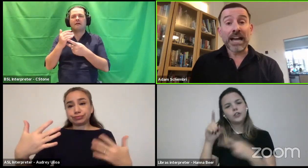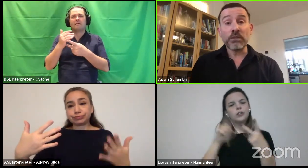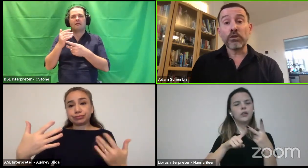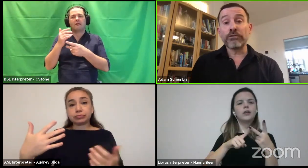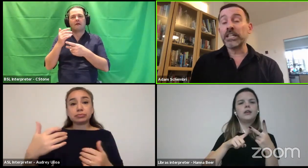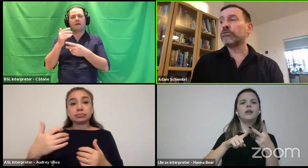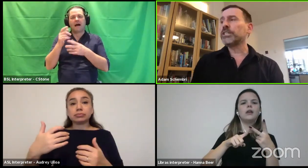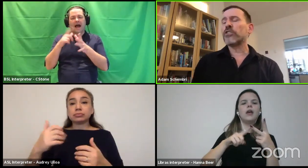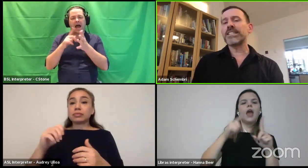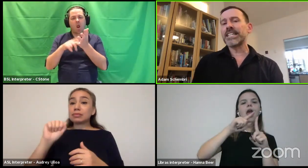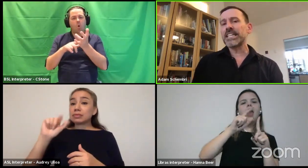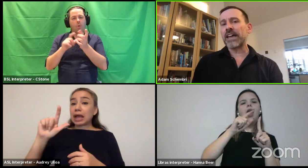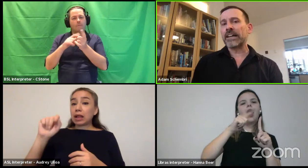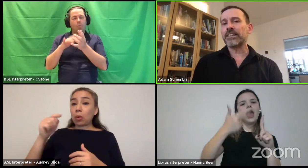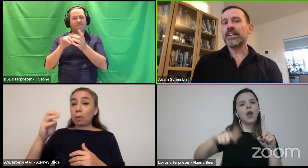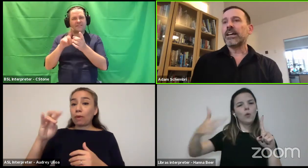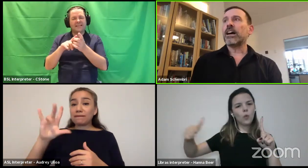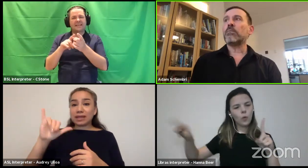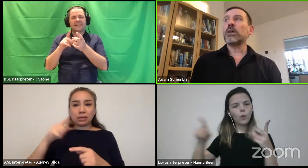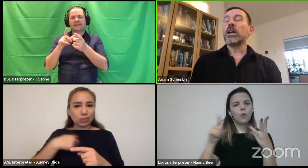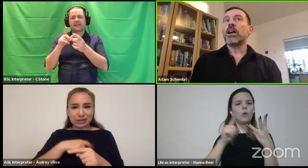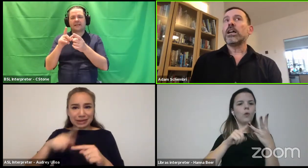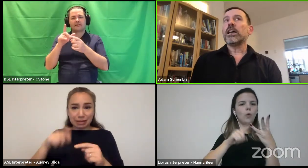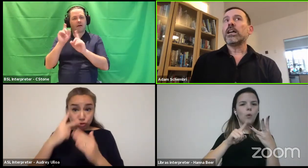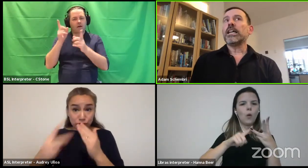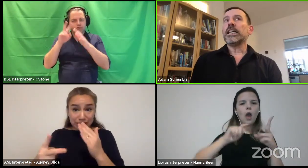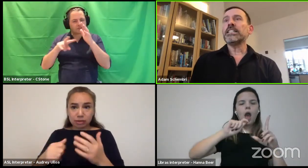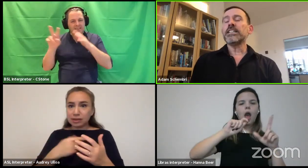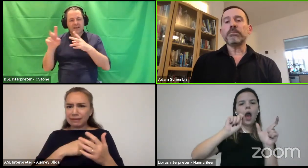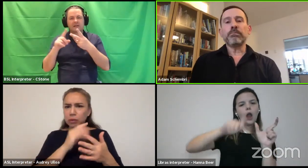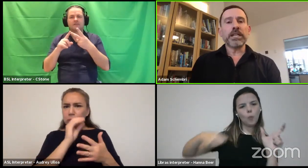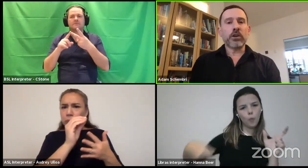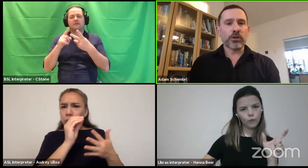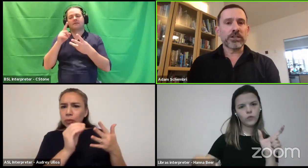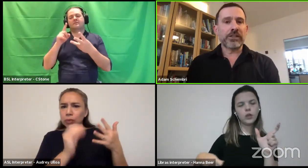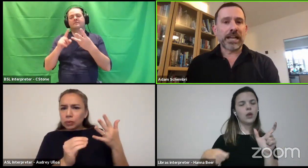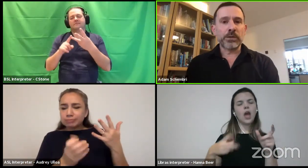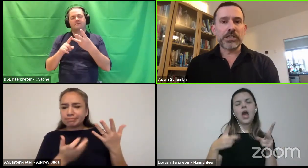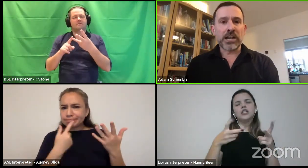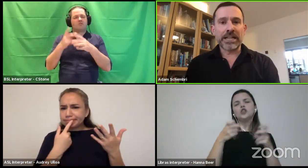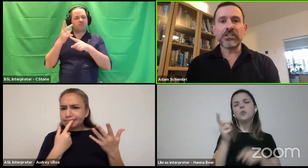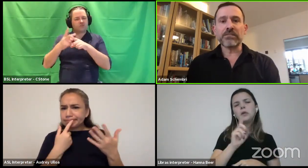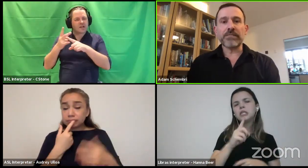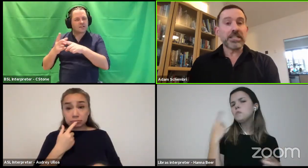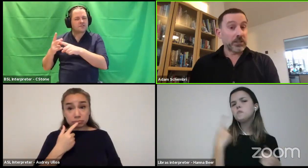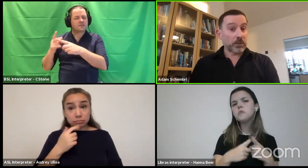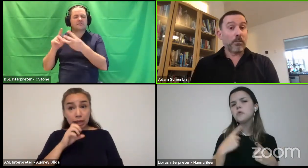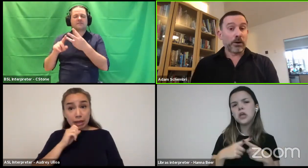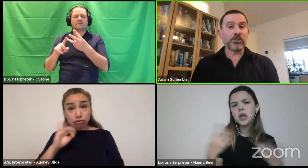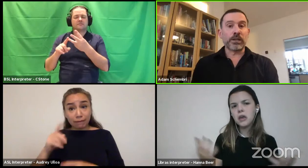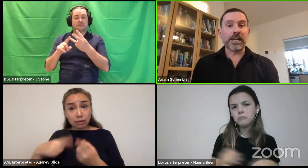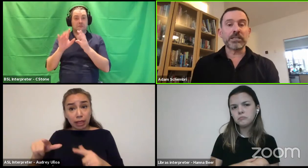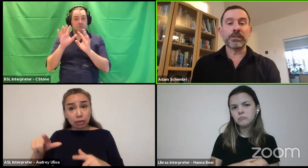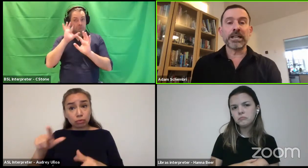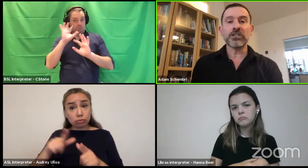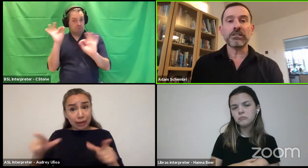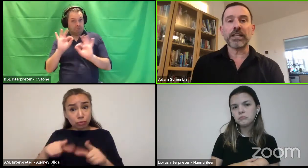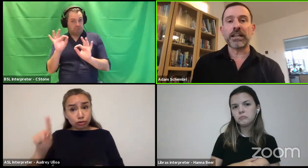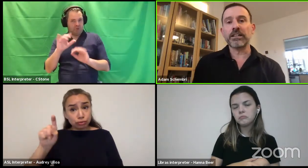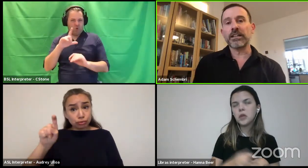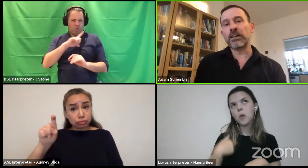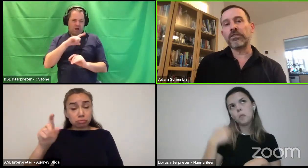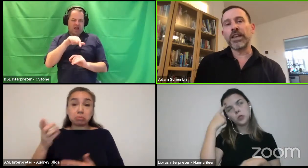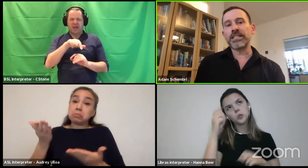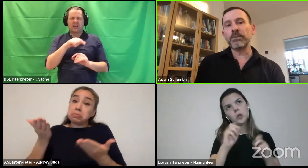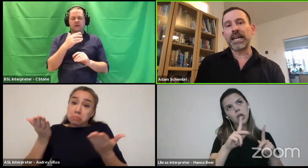unpredictable allomorphy, if we don't see that, is it because of language age? This is a possible explanation,